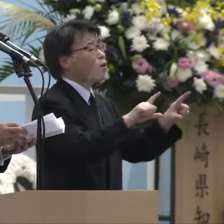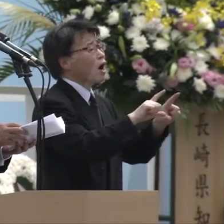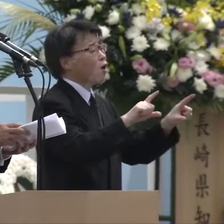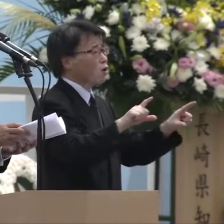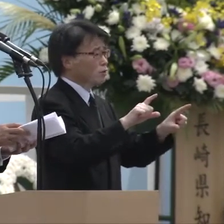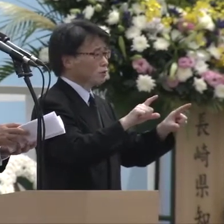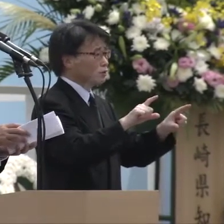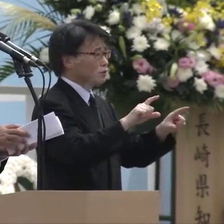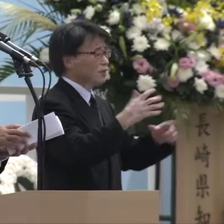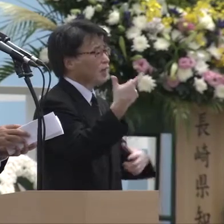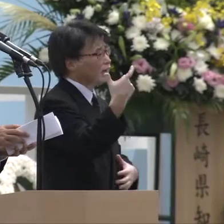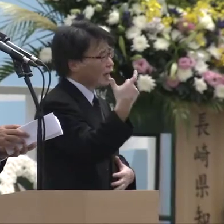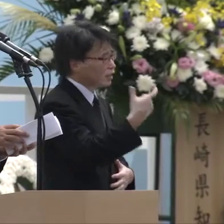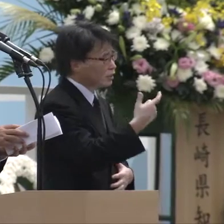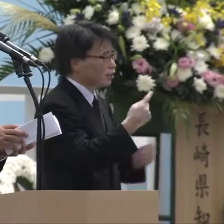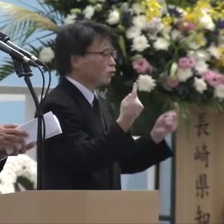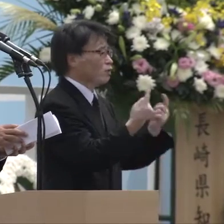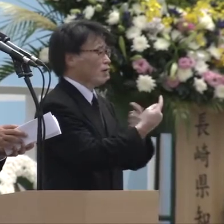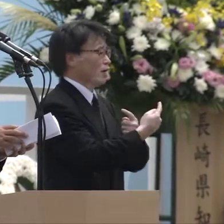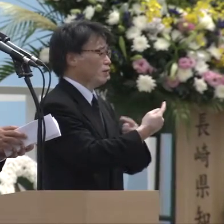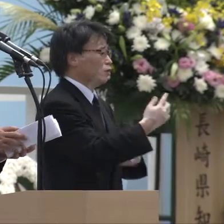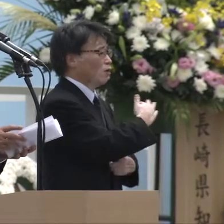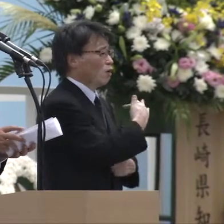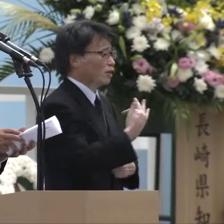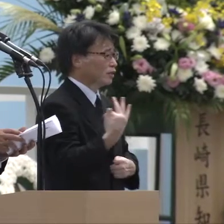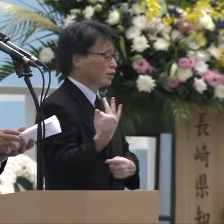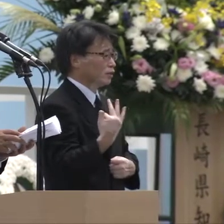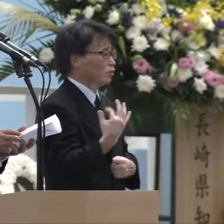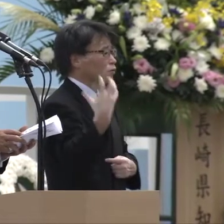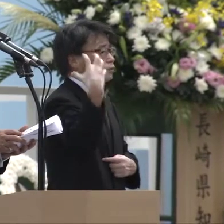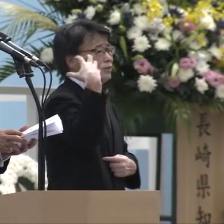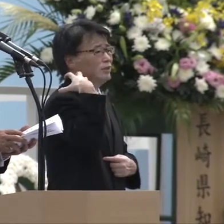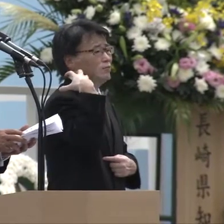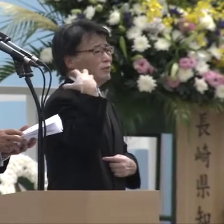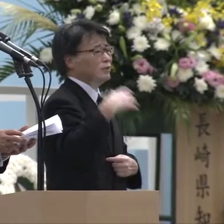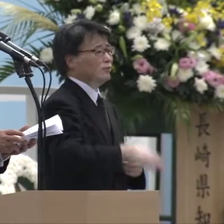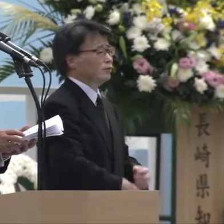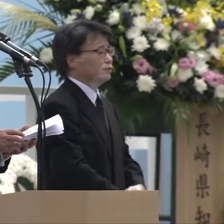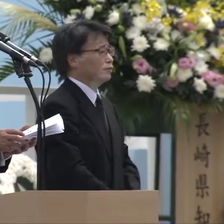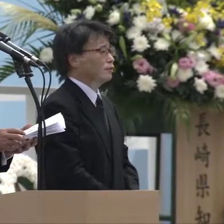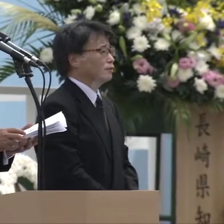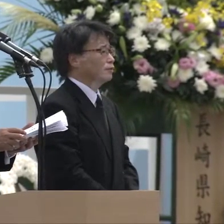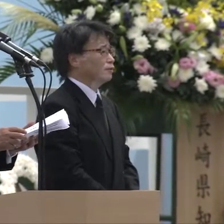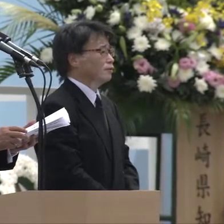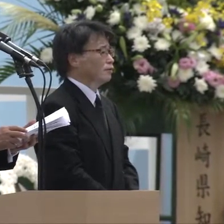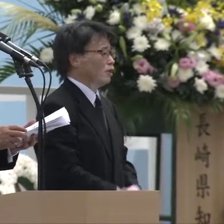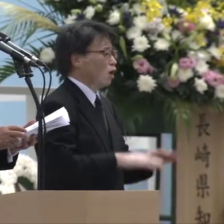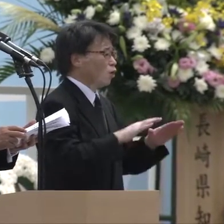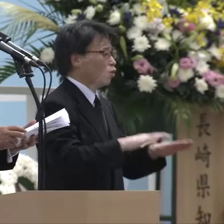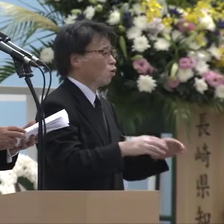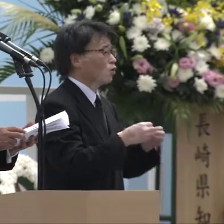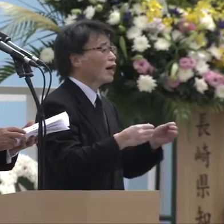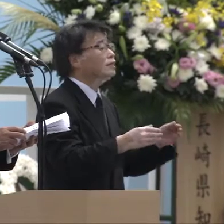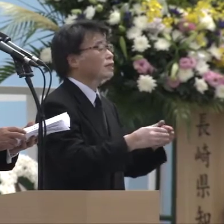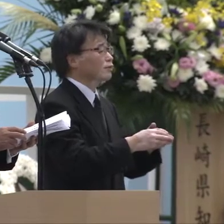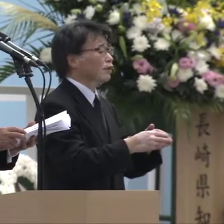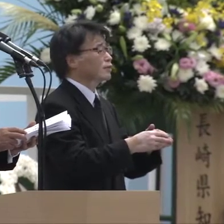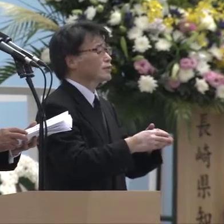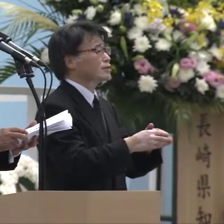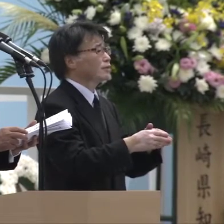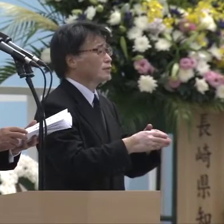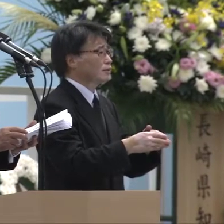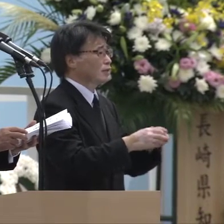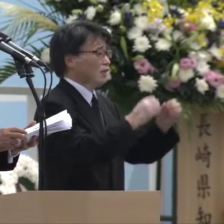We must ensure that this peace is more firmly established as our mission. Here in